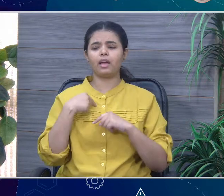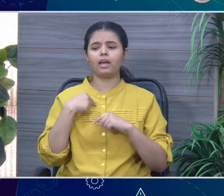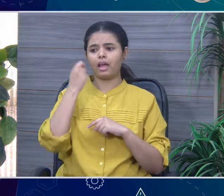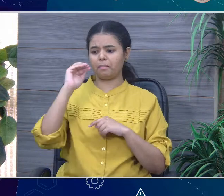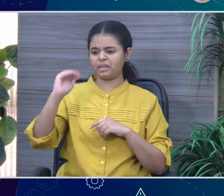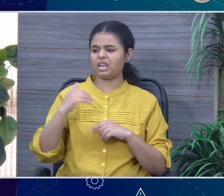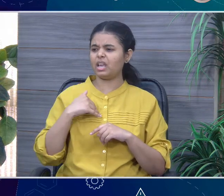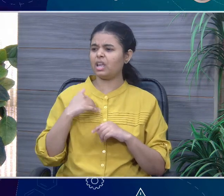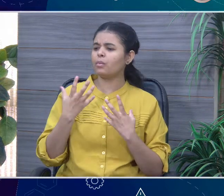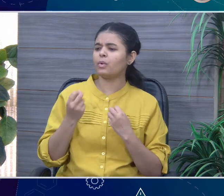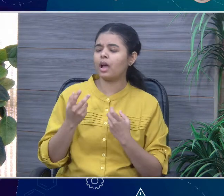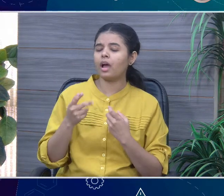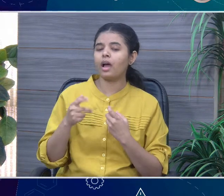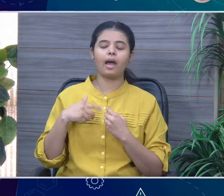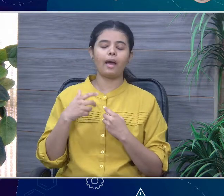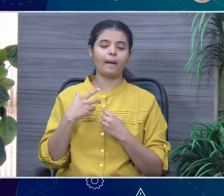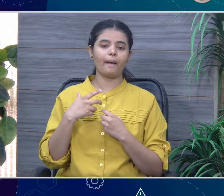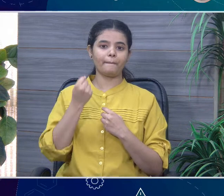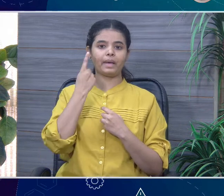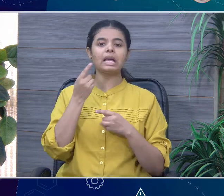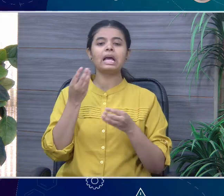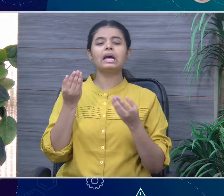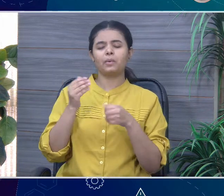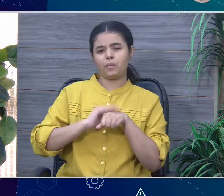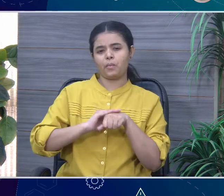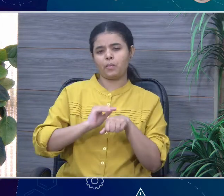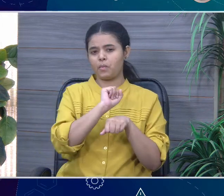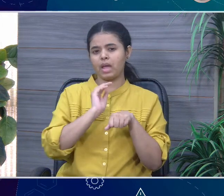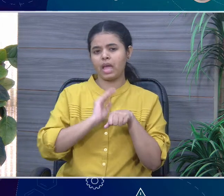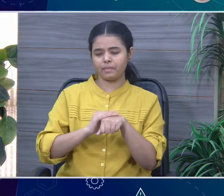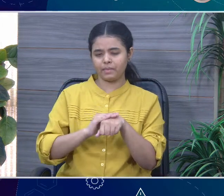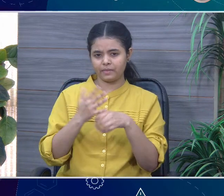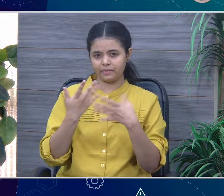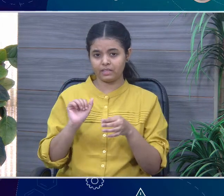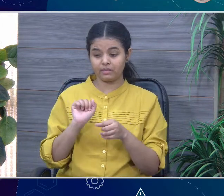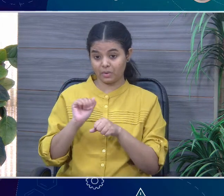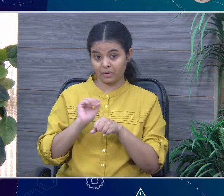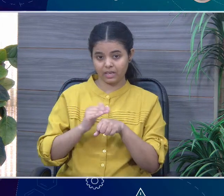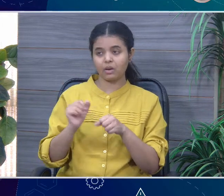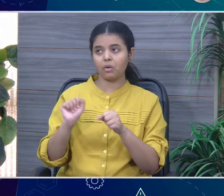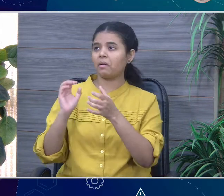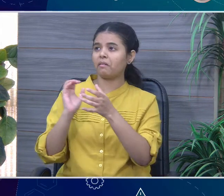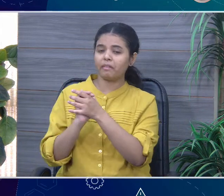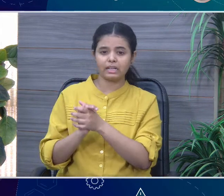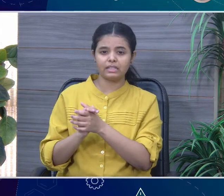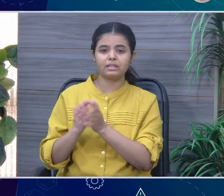hear children coming to me, or my friends' children coming to me